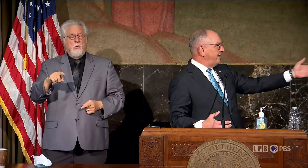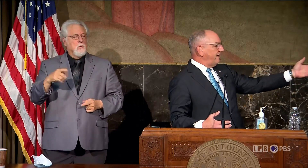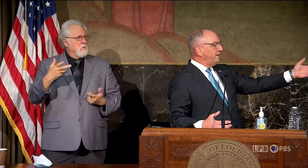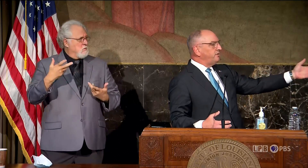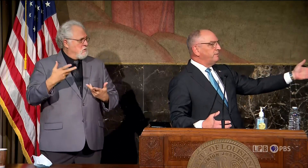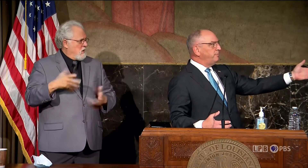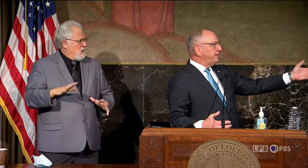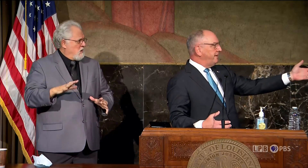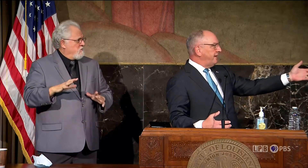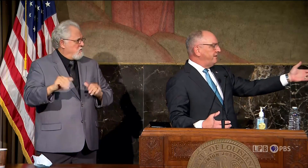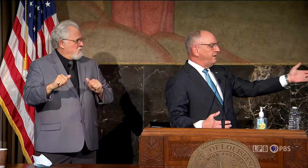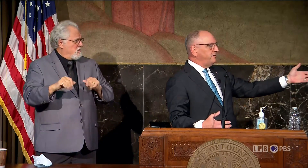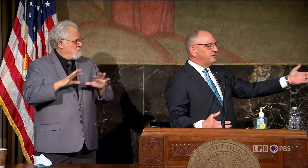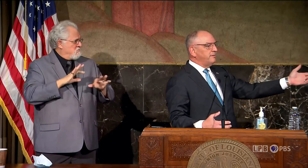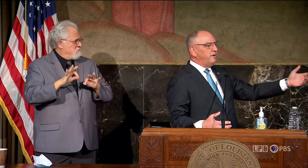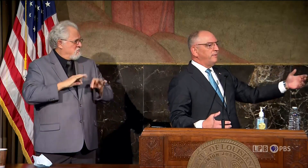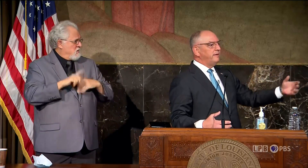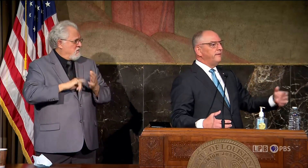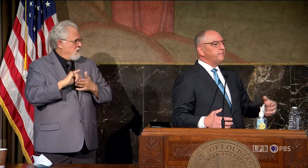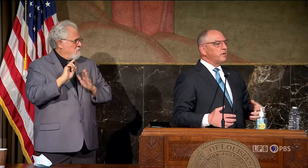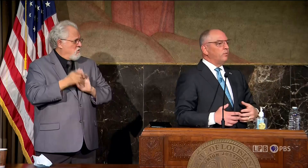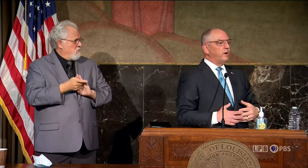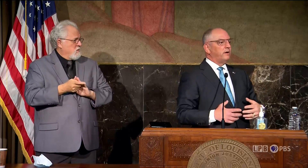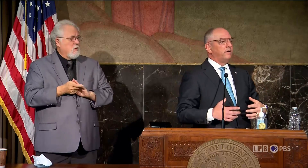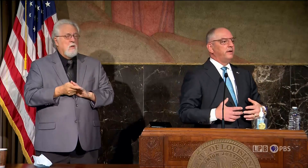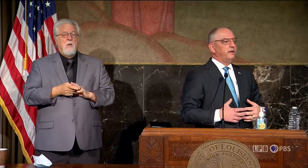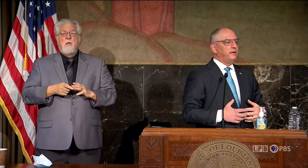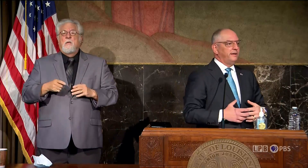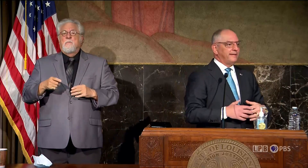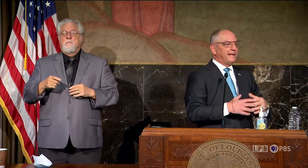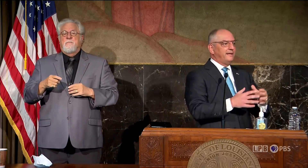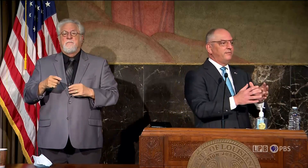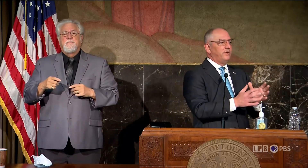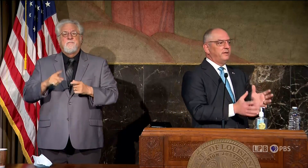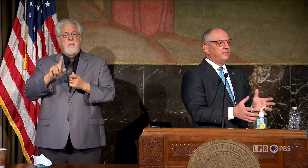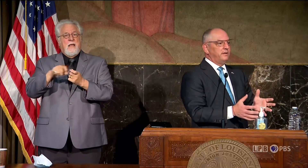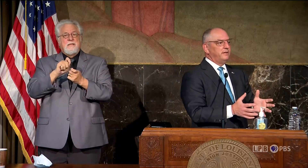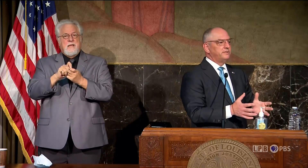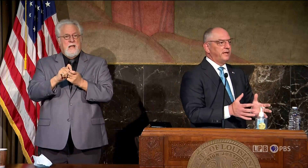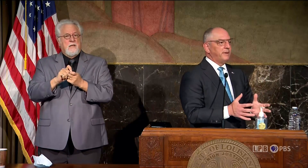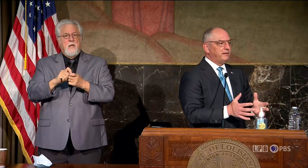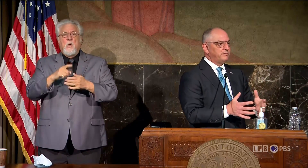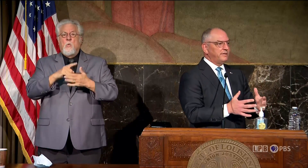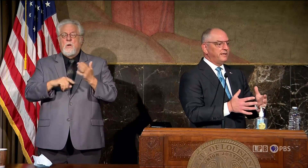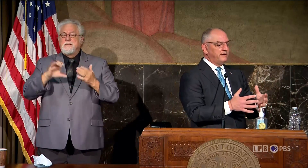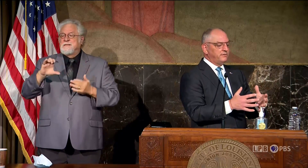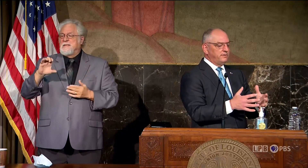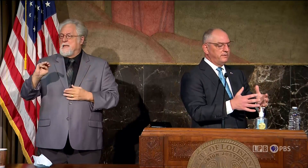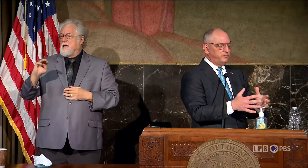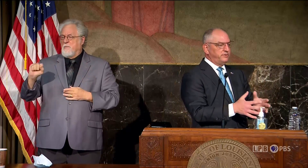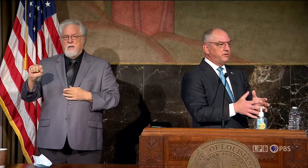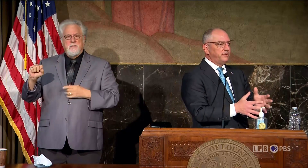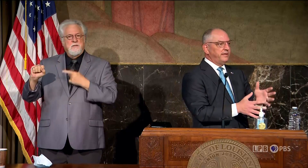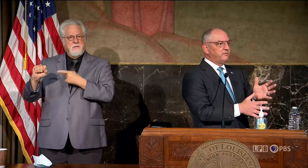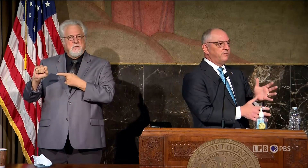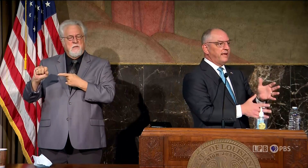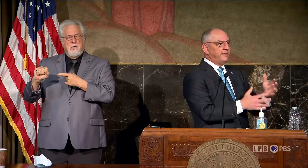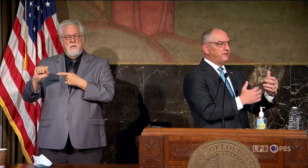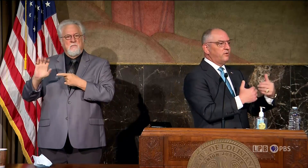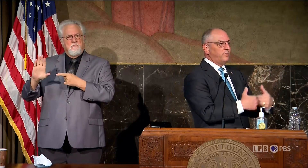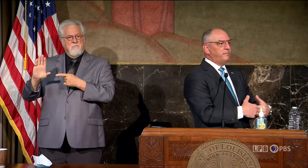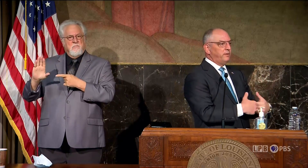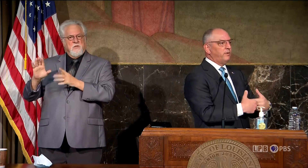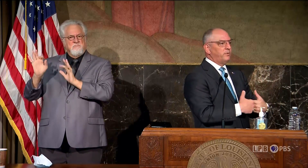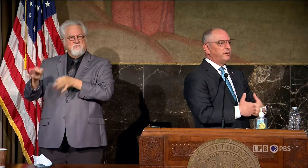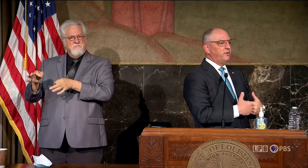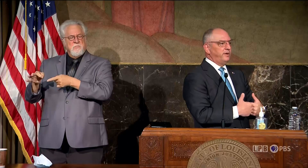has, and I'll let you come speak to that in just a moment, where exactly what the CMS position is on that